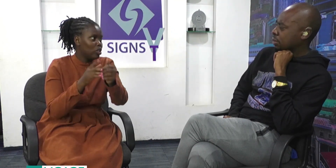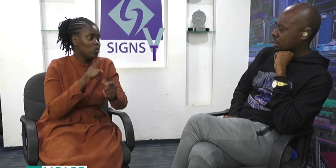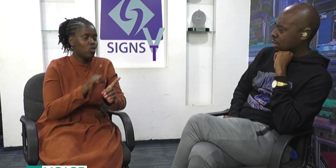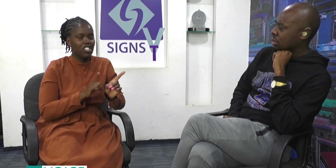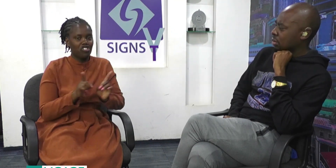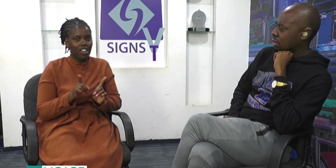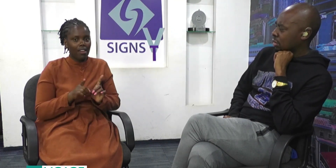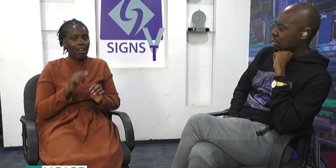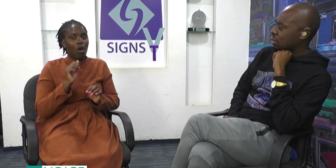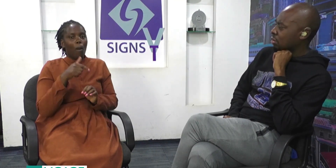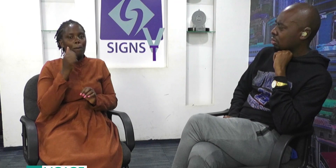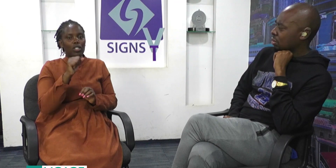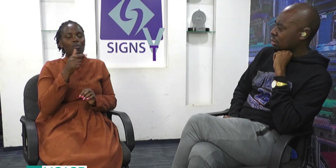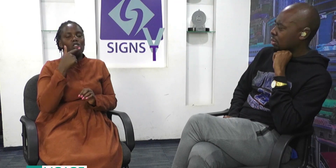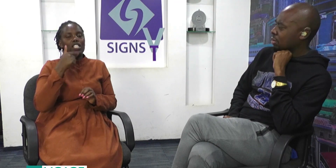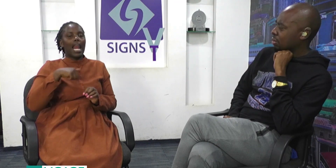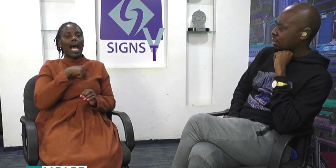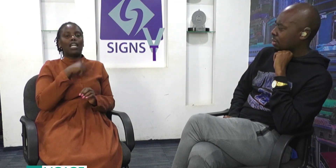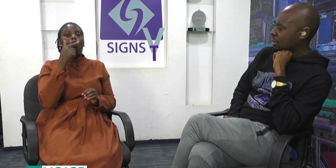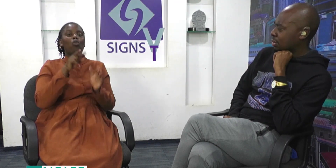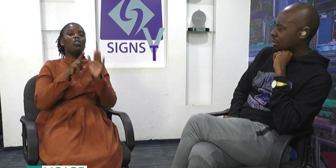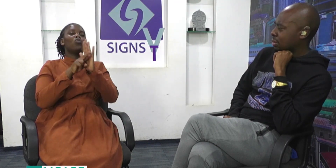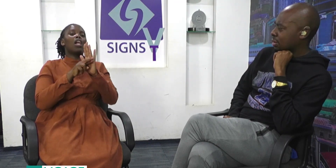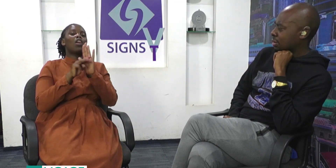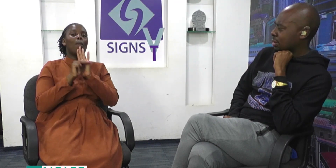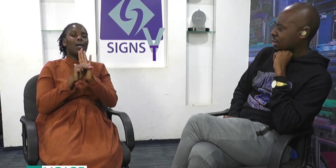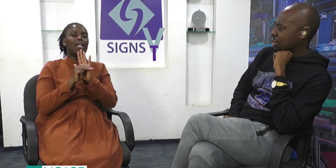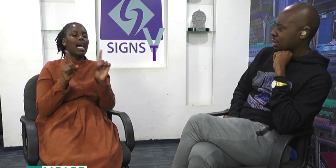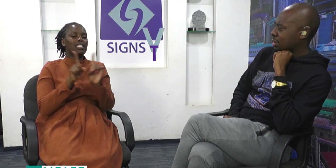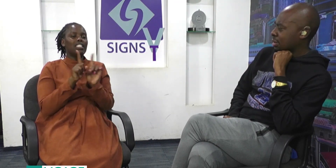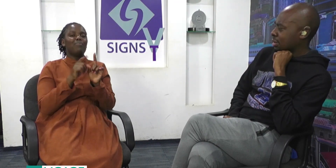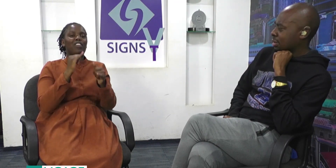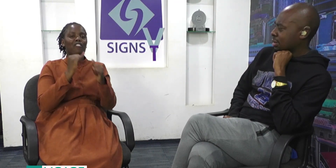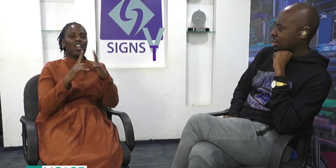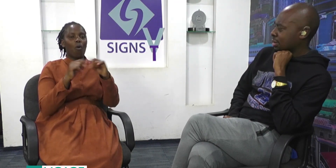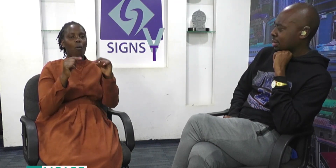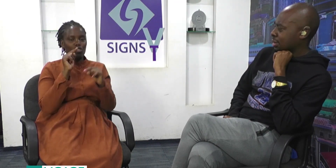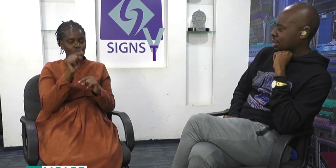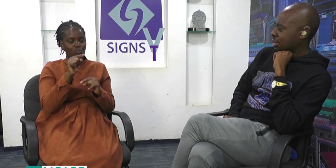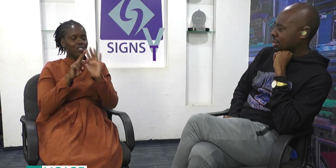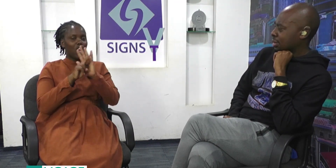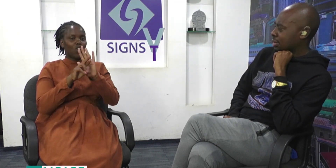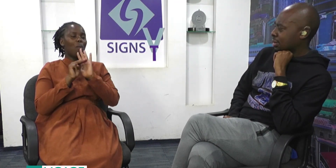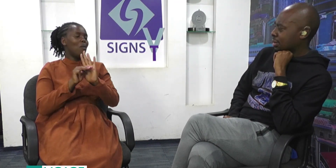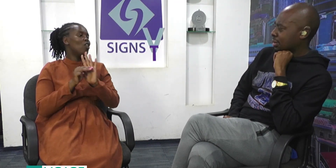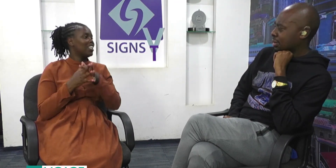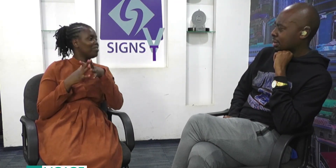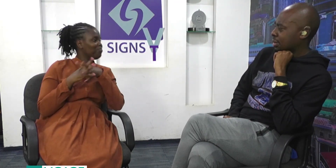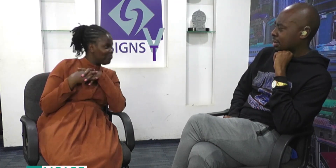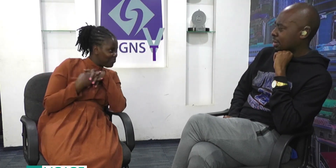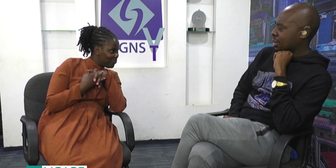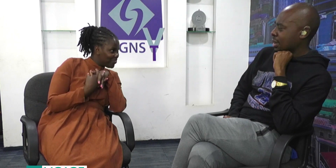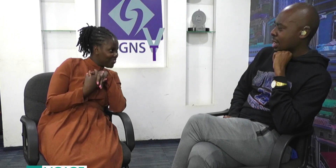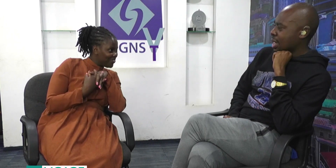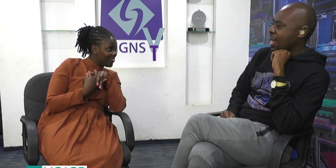journey. And what would be now your final message? I have